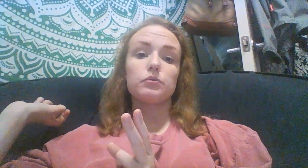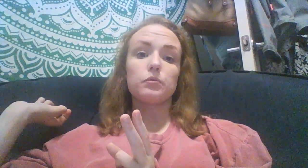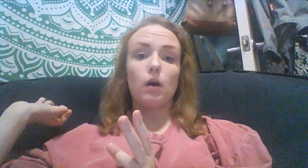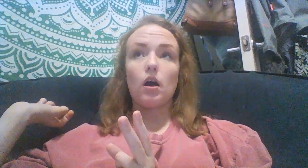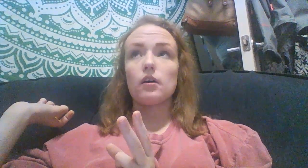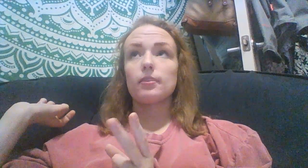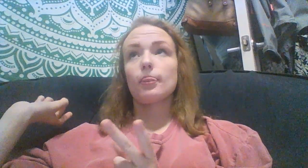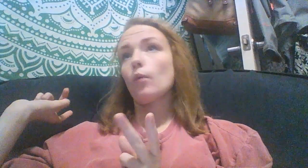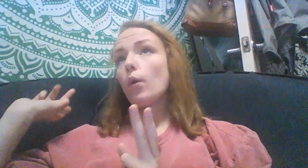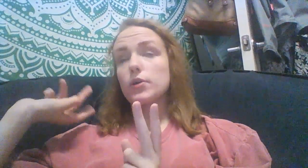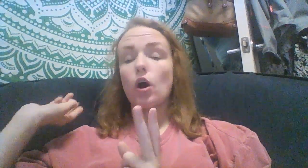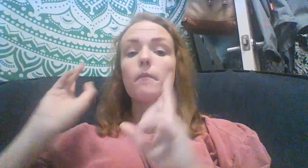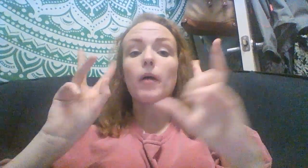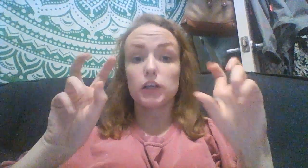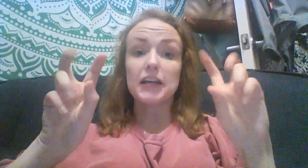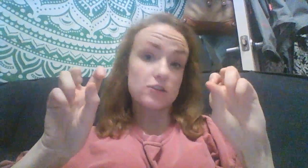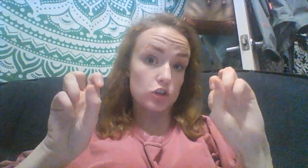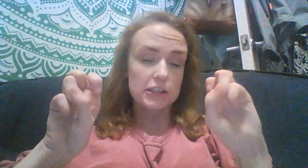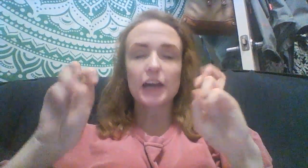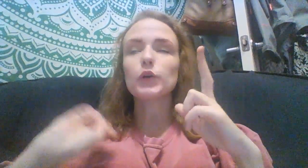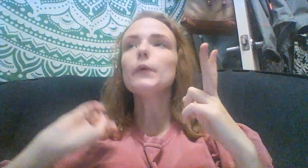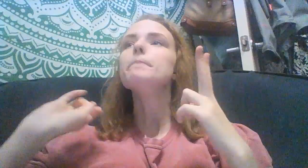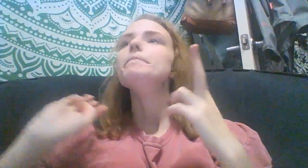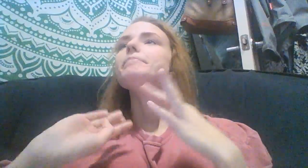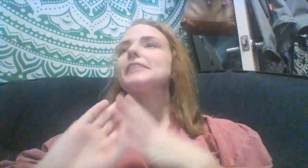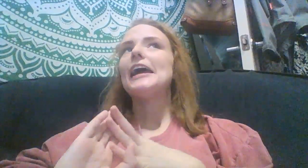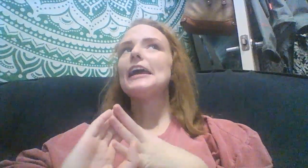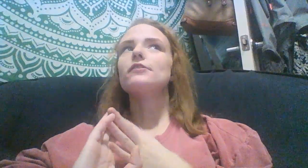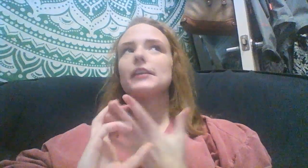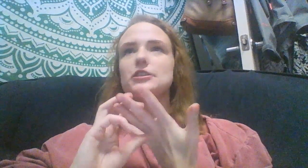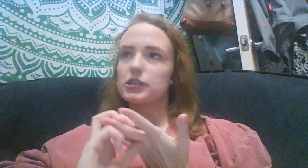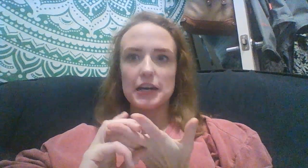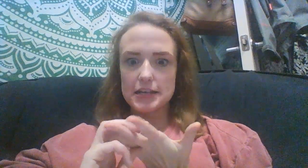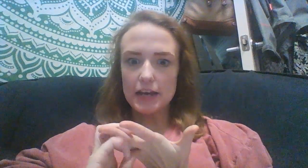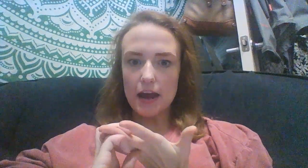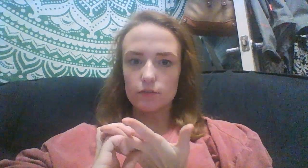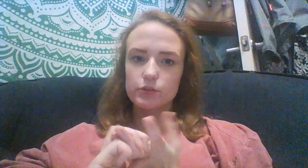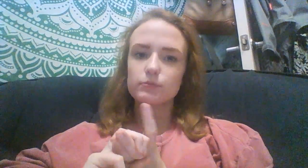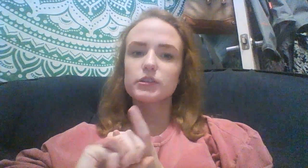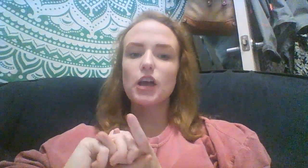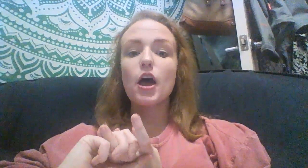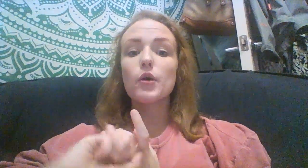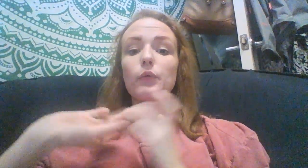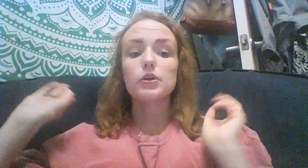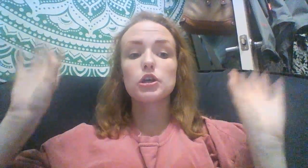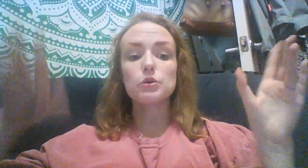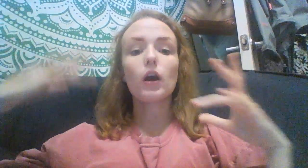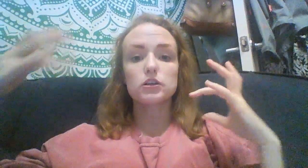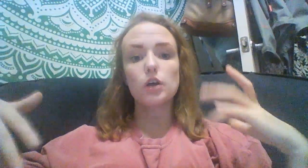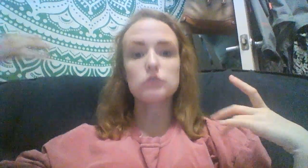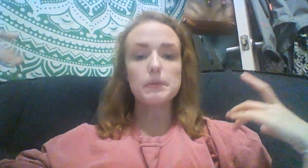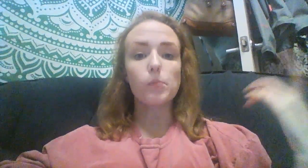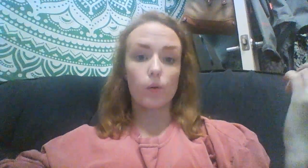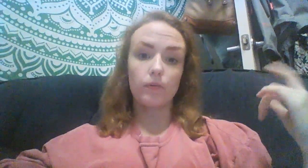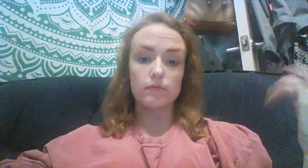through what we call Mother Nature's cycle, and really just anything else. So you are known to be more